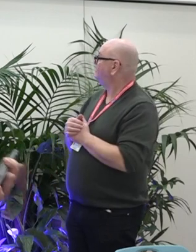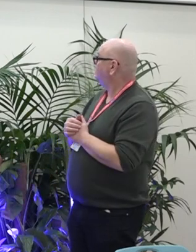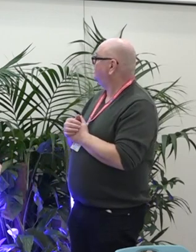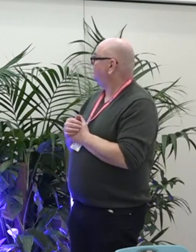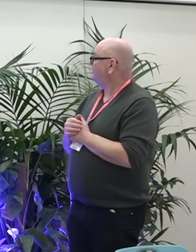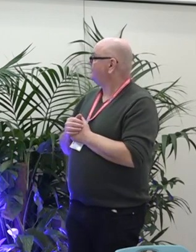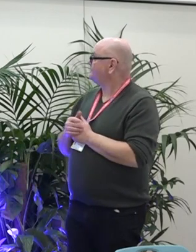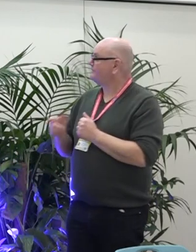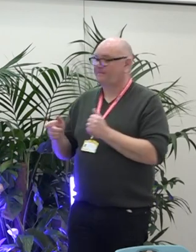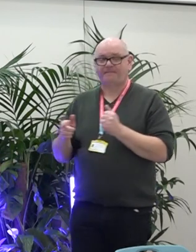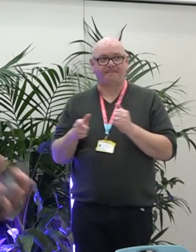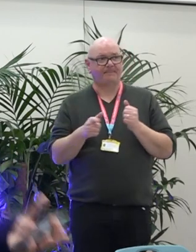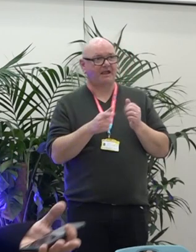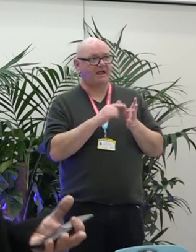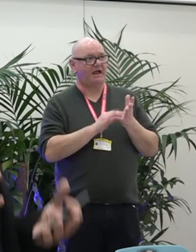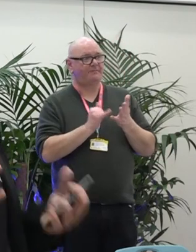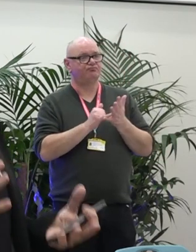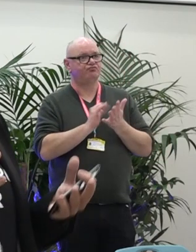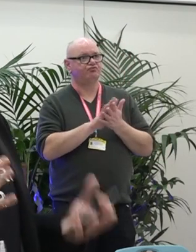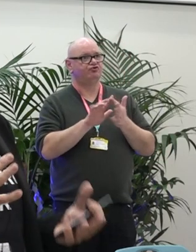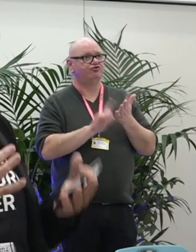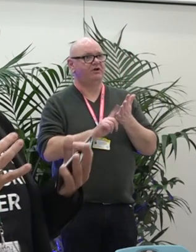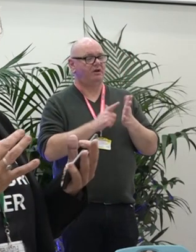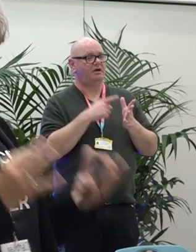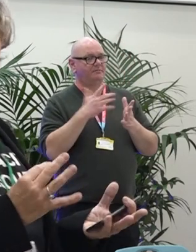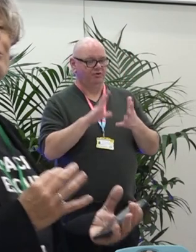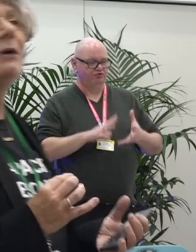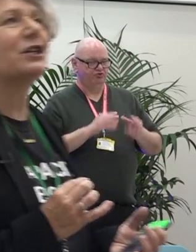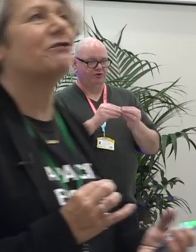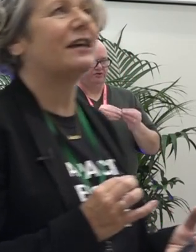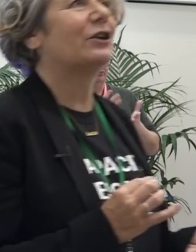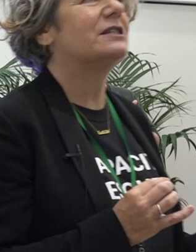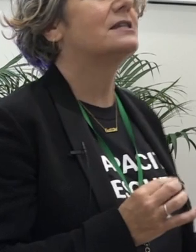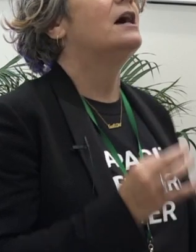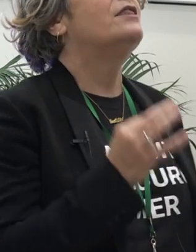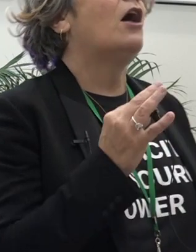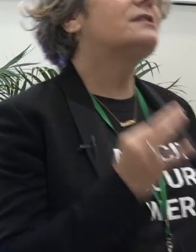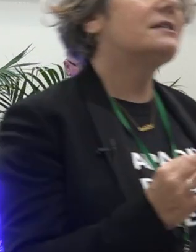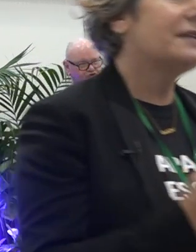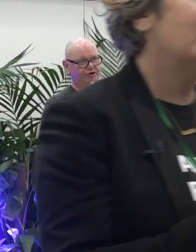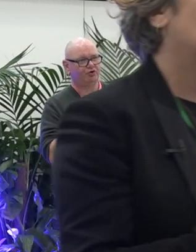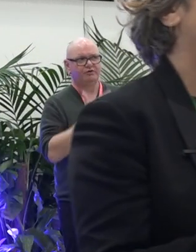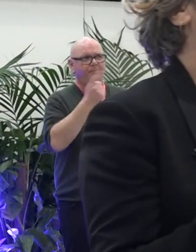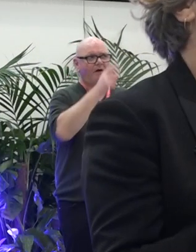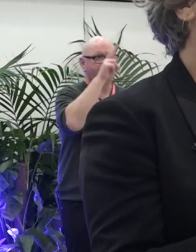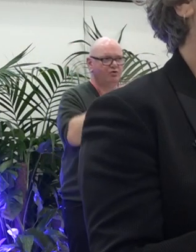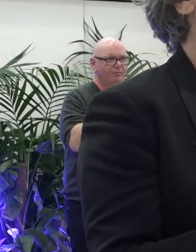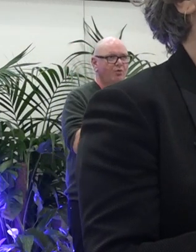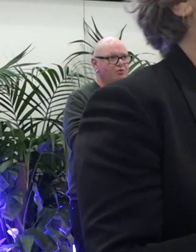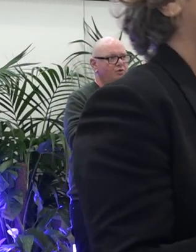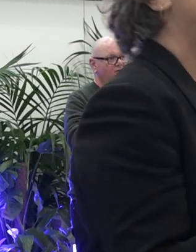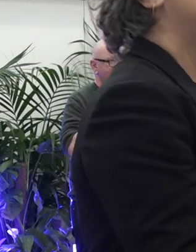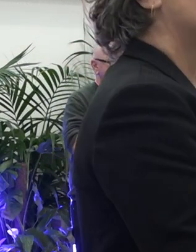produced the most amazing luxury goods, affordable luxury goods, that are sustainable and